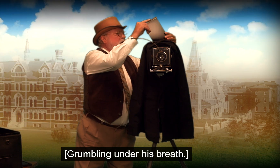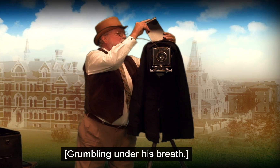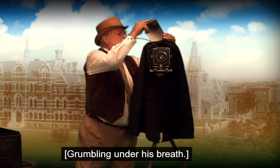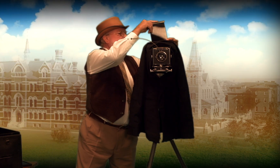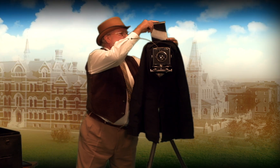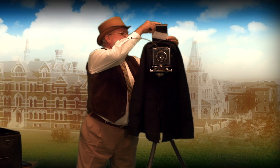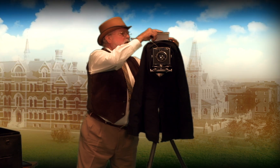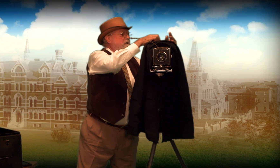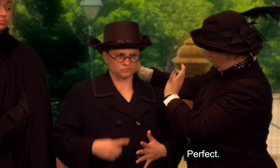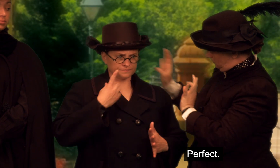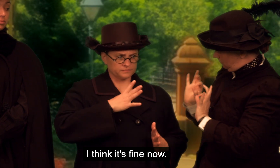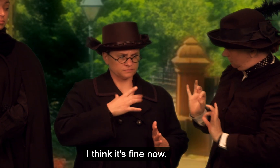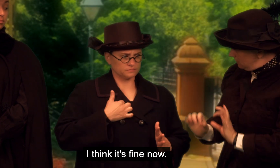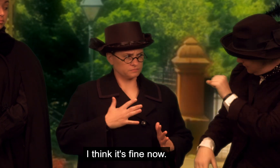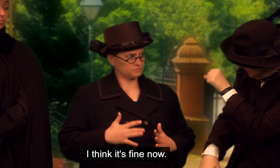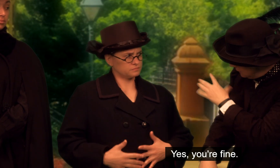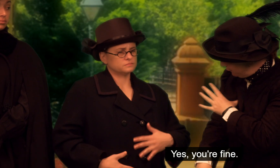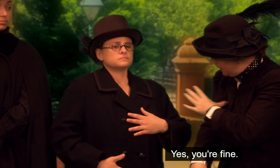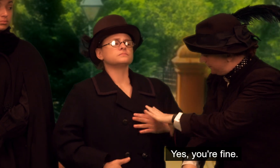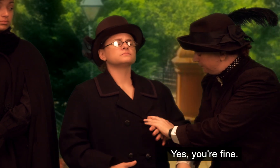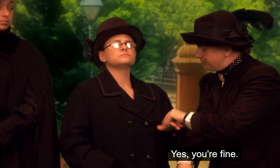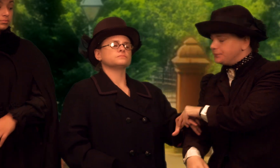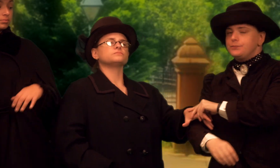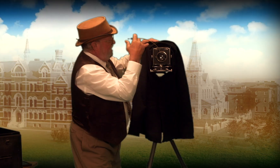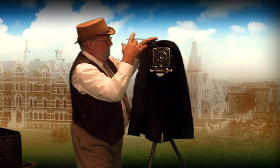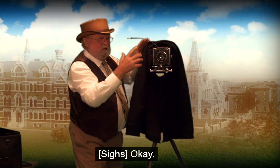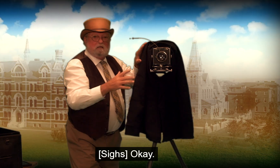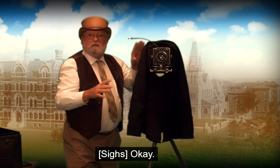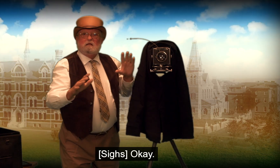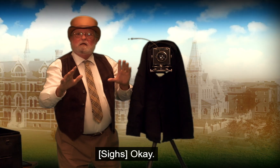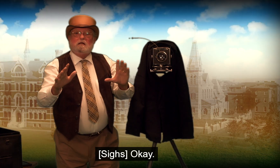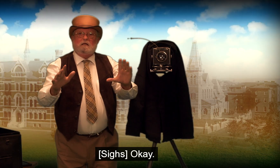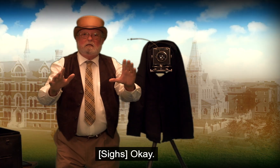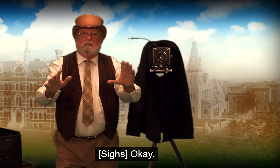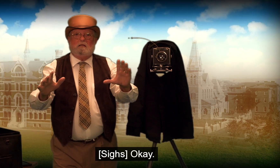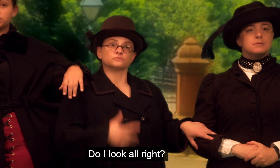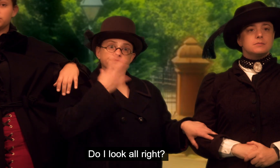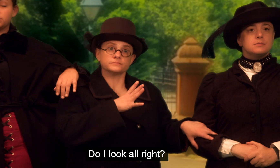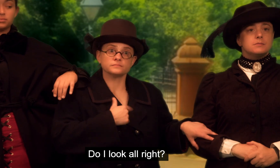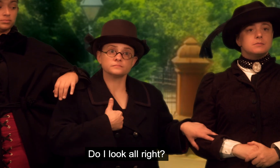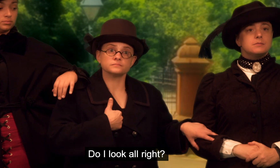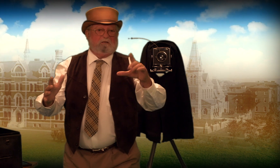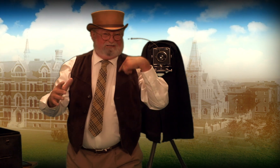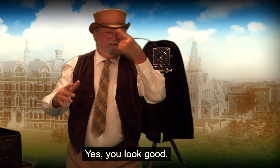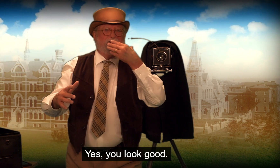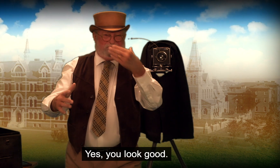Brother. Perfect. I think it's fine now. Yes, you're fine. Okay. Do I look all right? Yes, you look